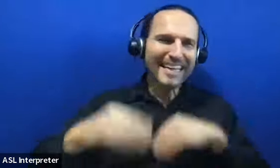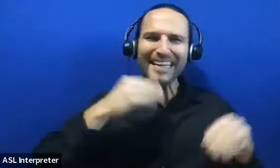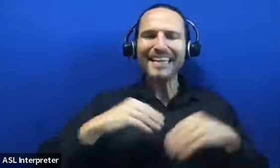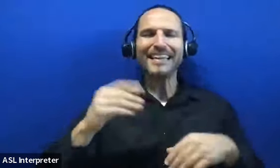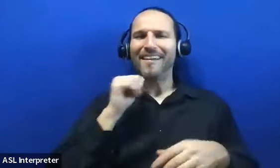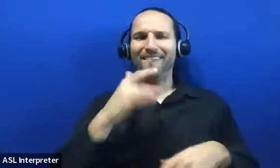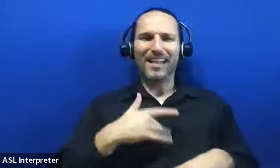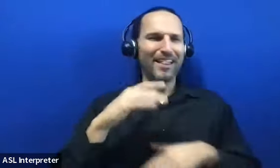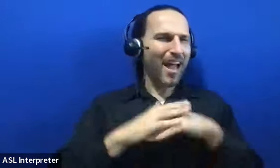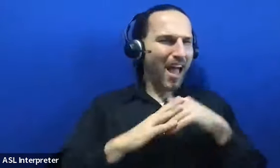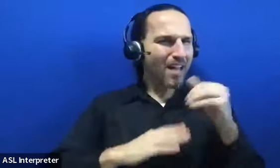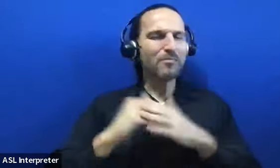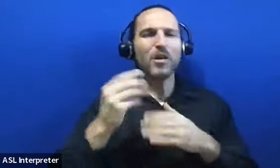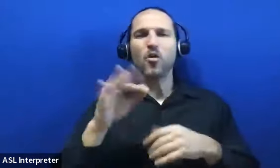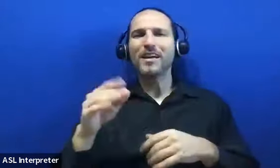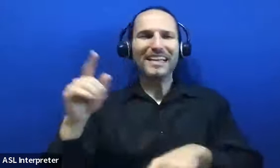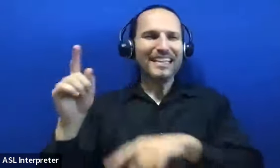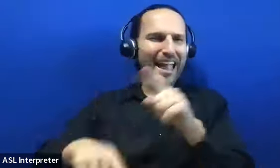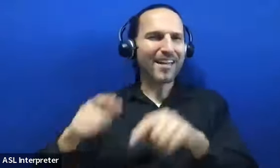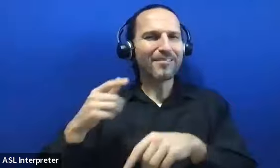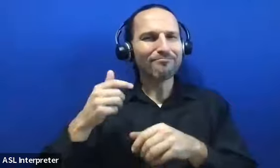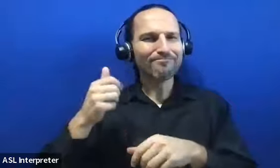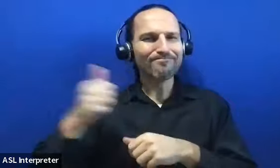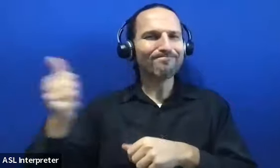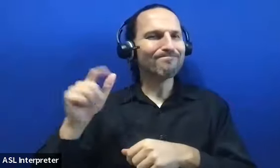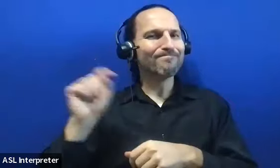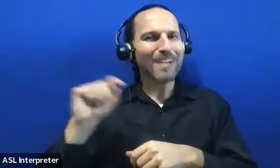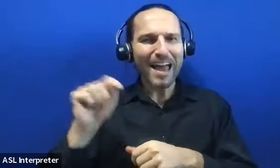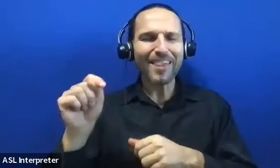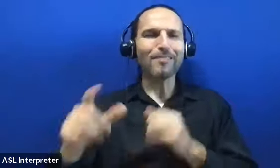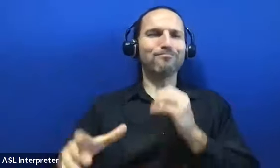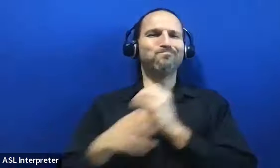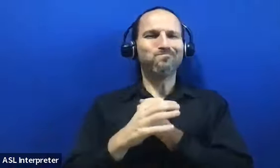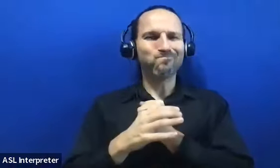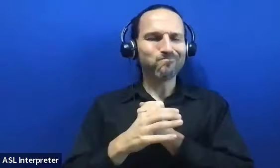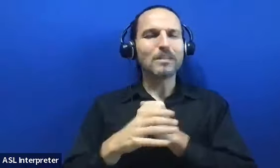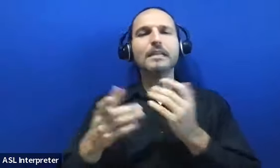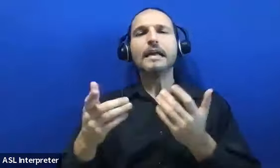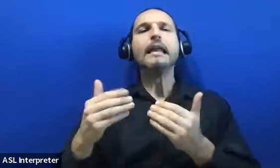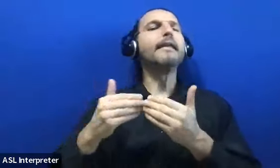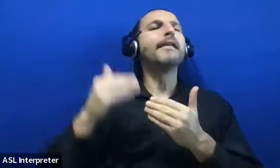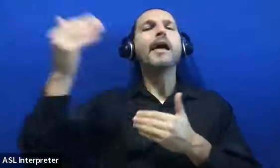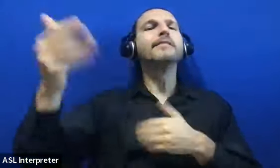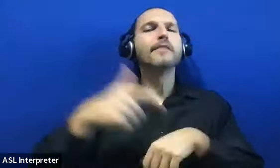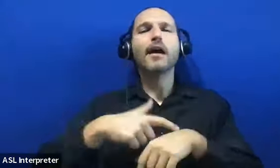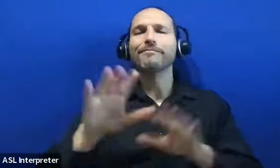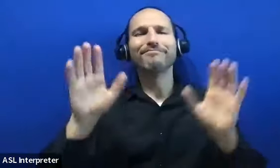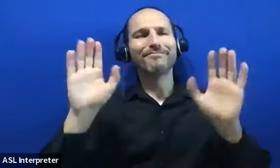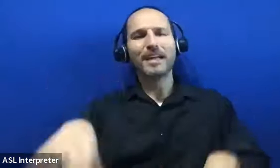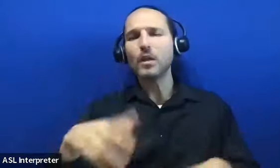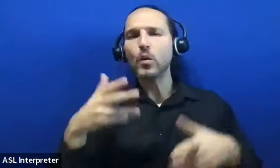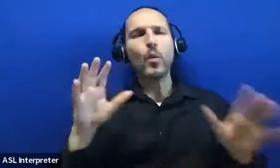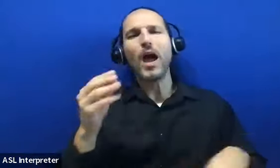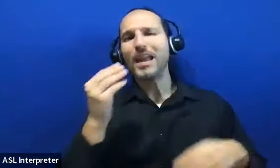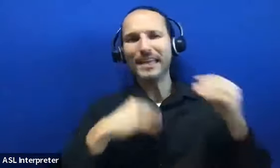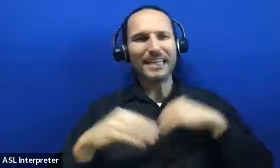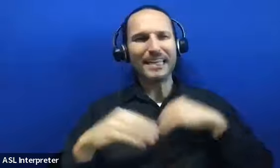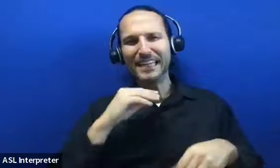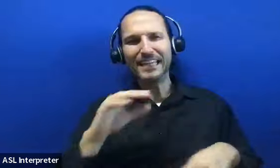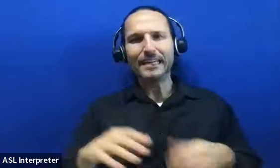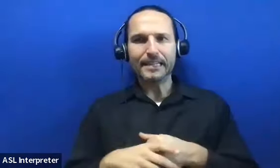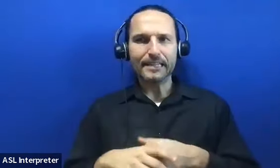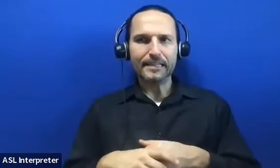constipated. And if a child associates that with eating, they will just refuse, right? They will say, nope, not worth it, because